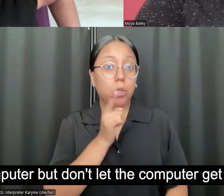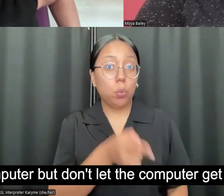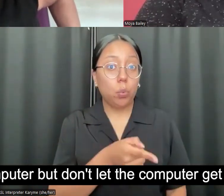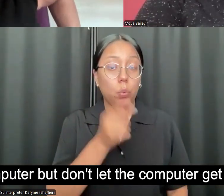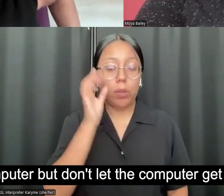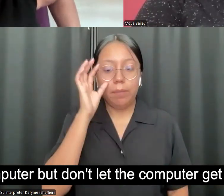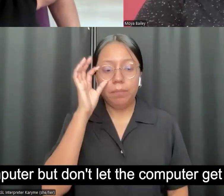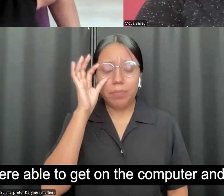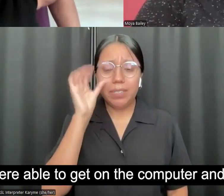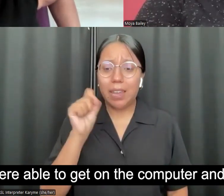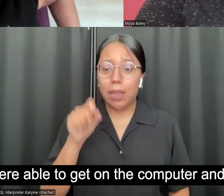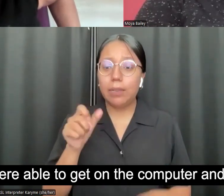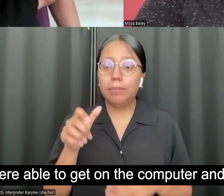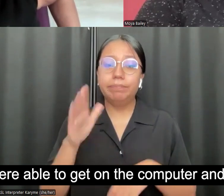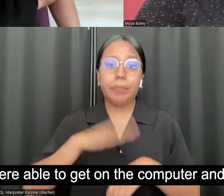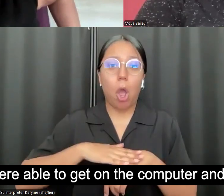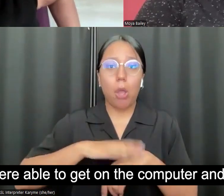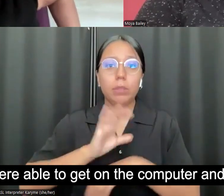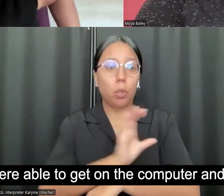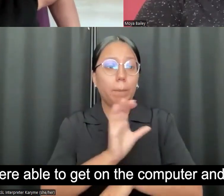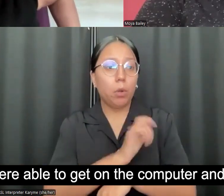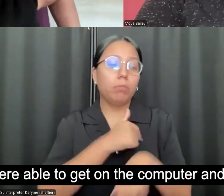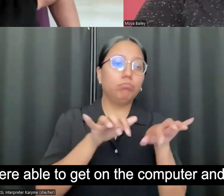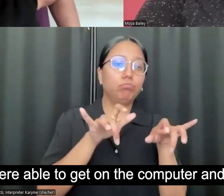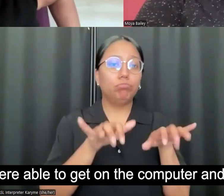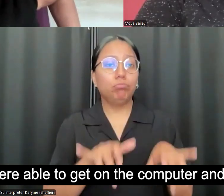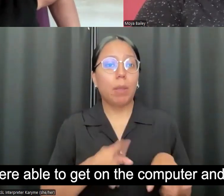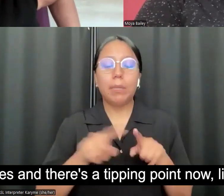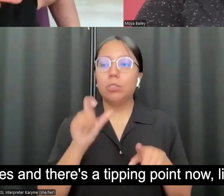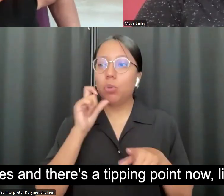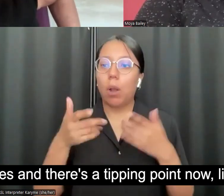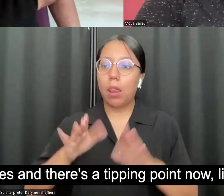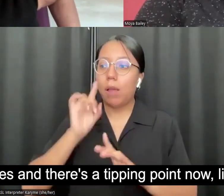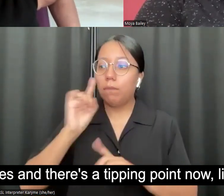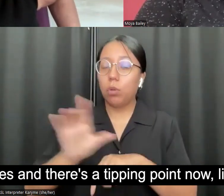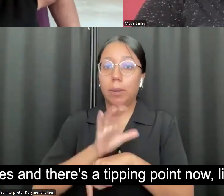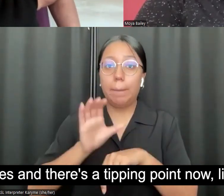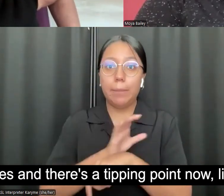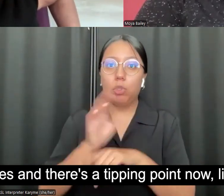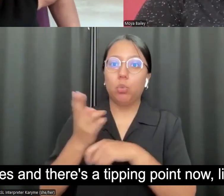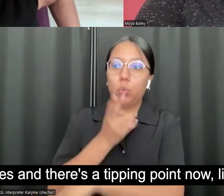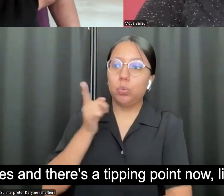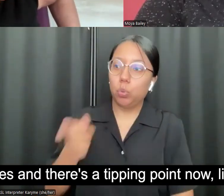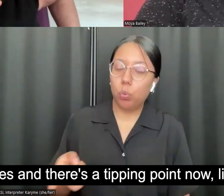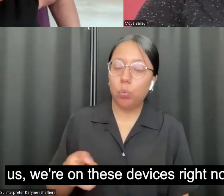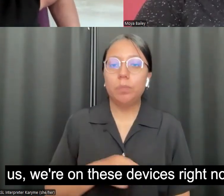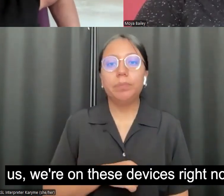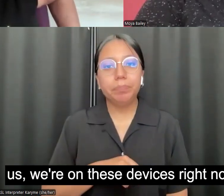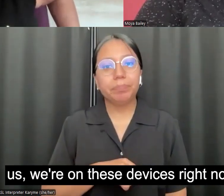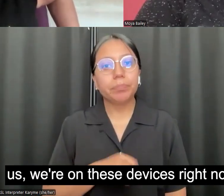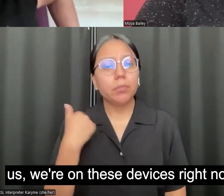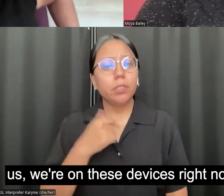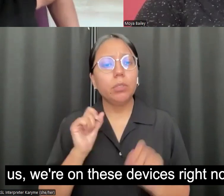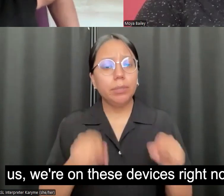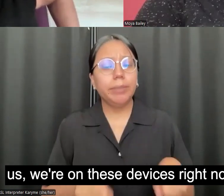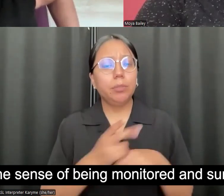but don't let the computer get on you. We were able to get on the computer and use it for ourselves. And then there's a tipping point now where, like many of us,